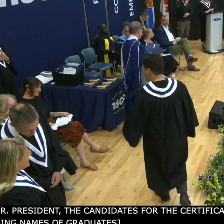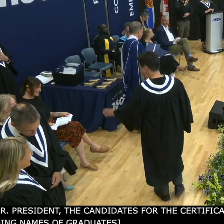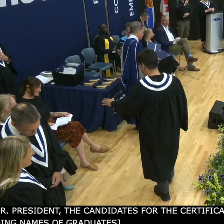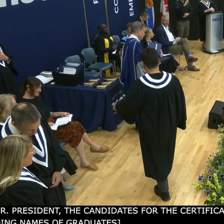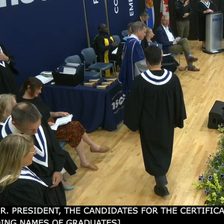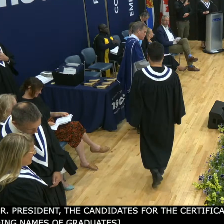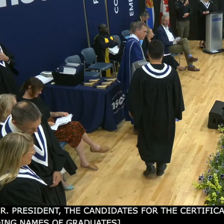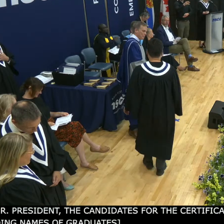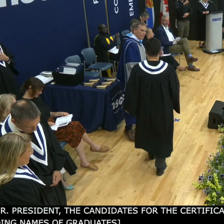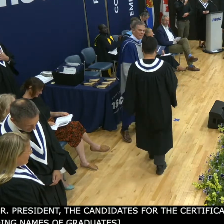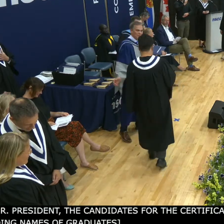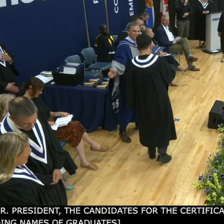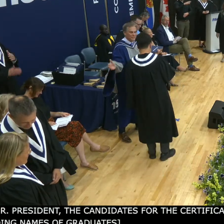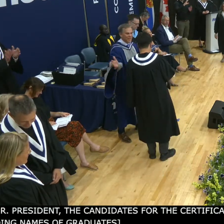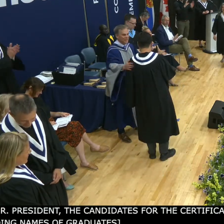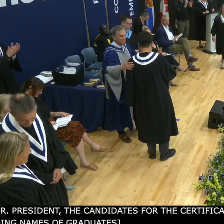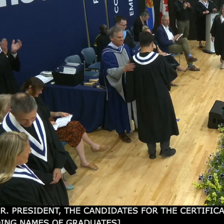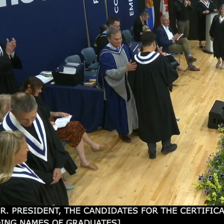administration.